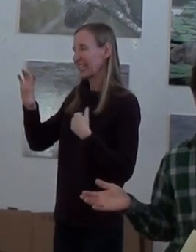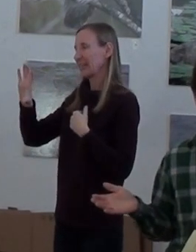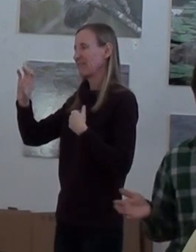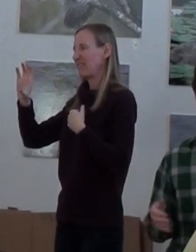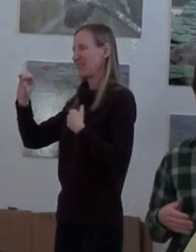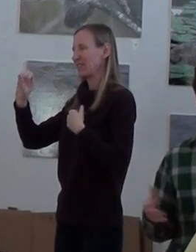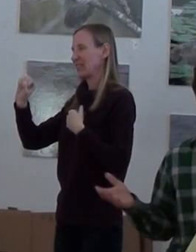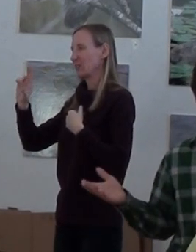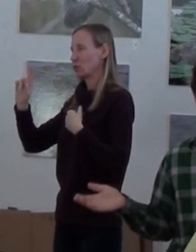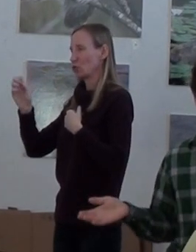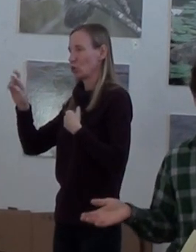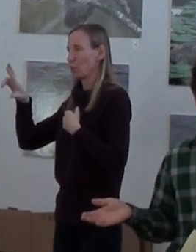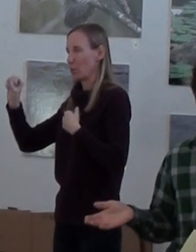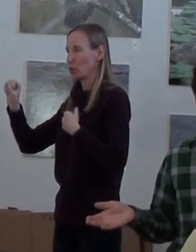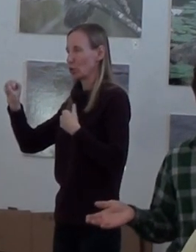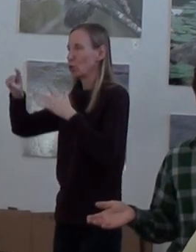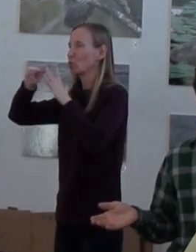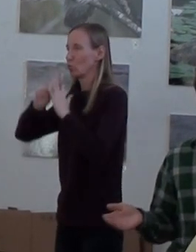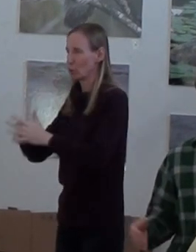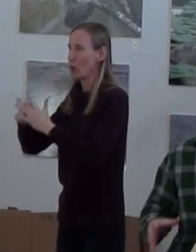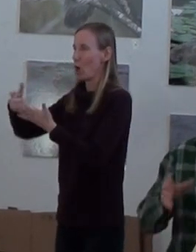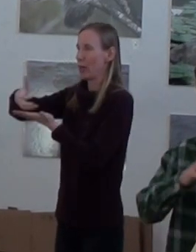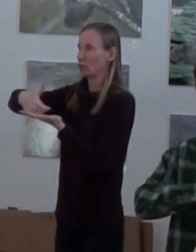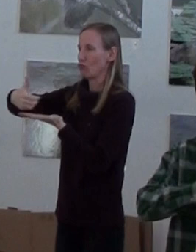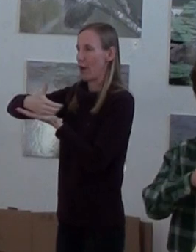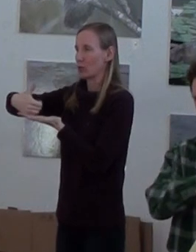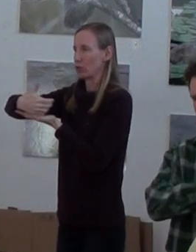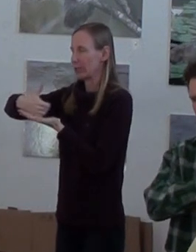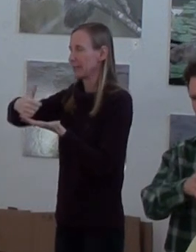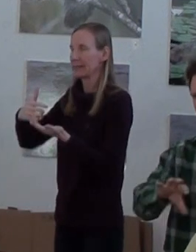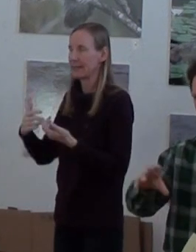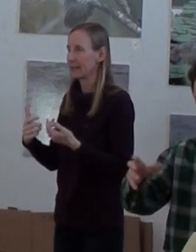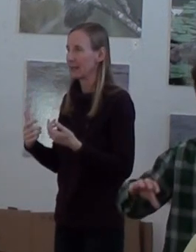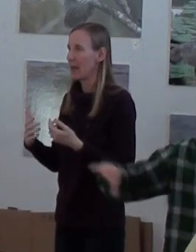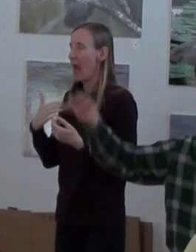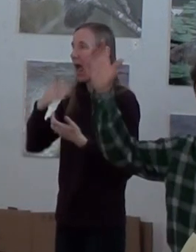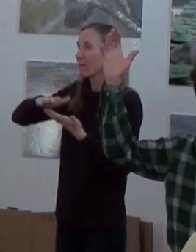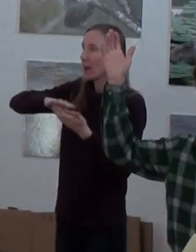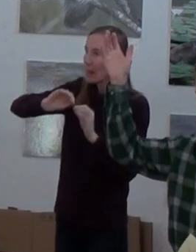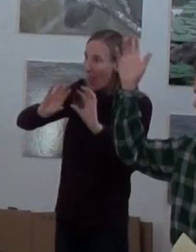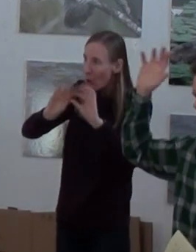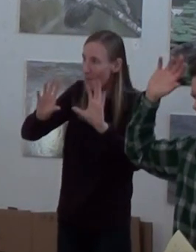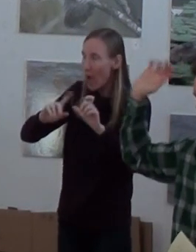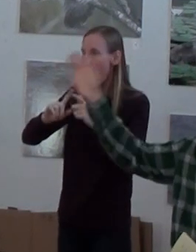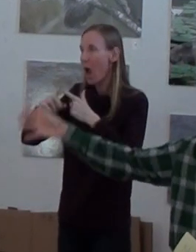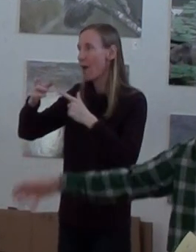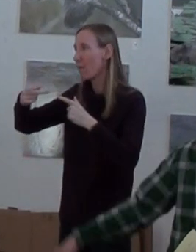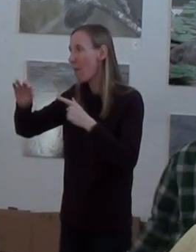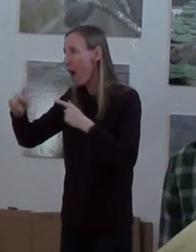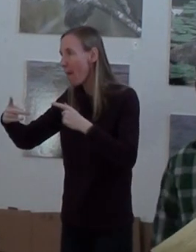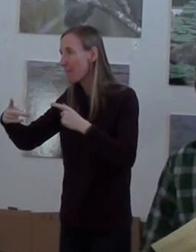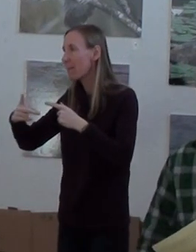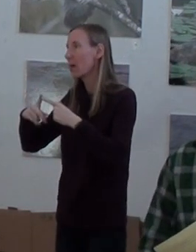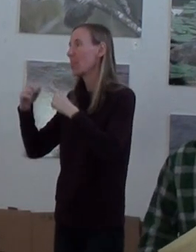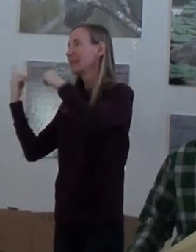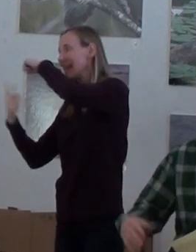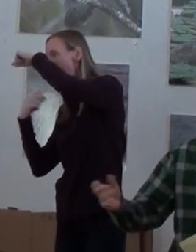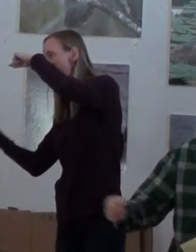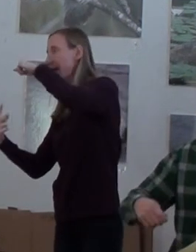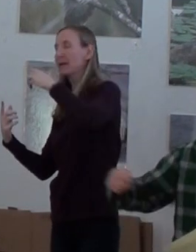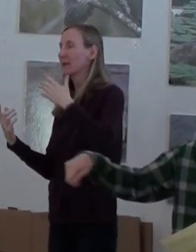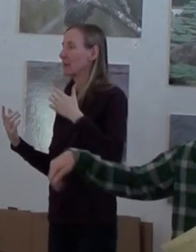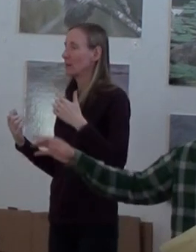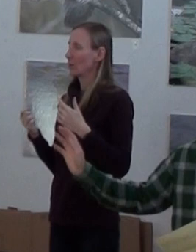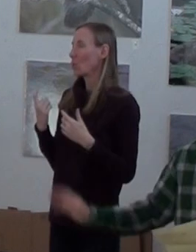to be even justify starting up extracting, because I have a clarifier and a pump, and I got to put it in the bulk tank. So to have a